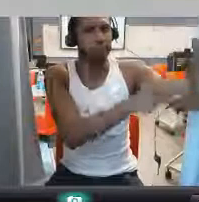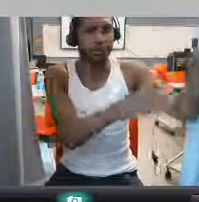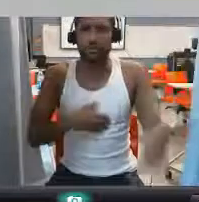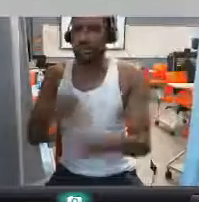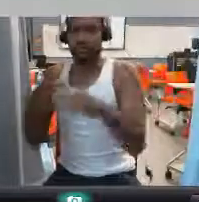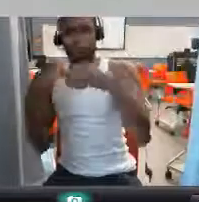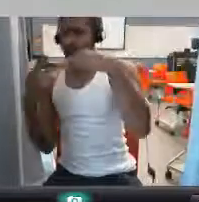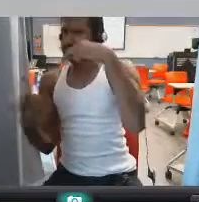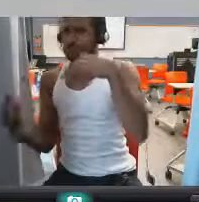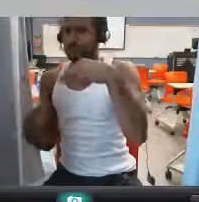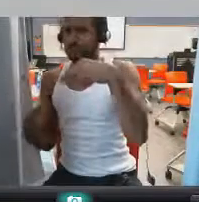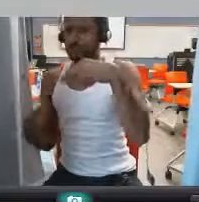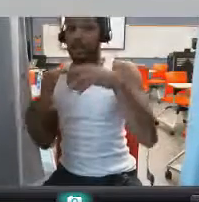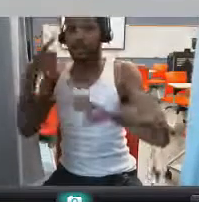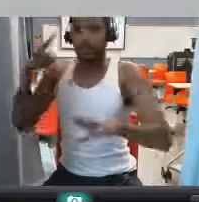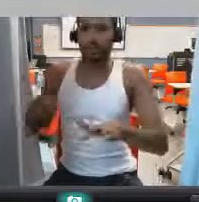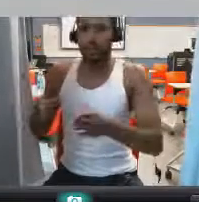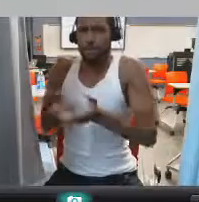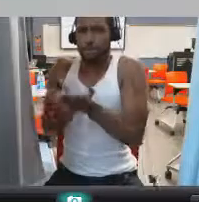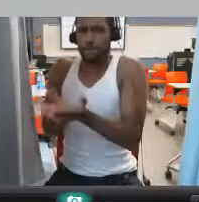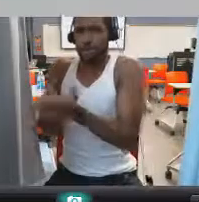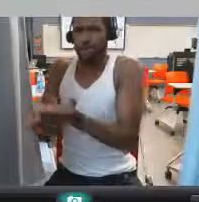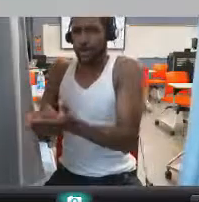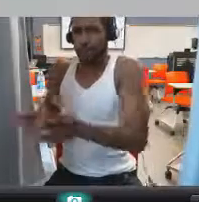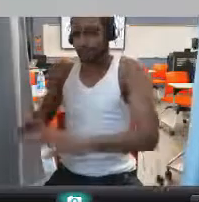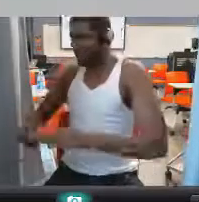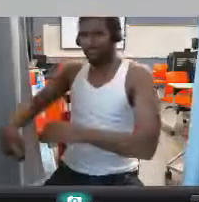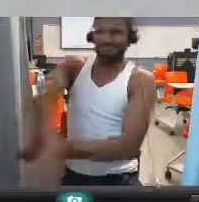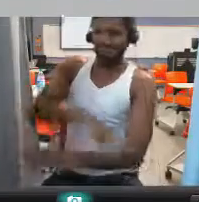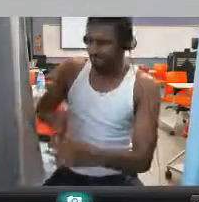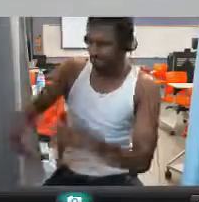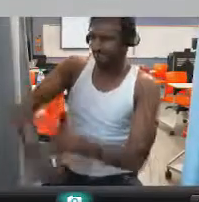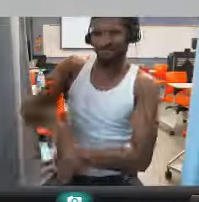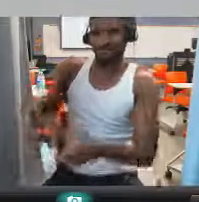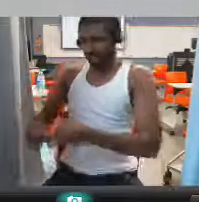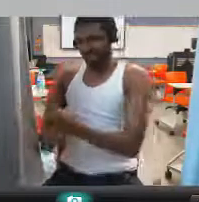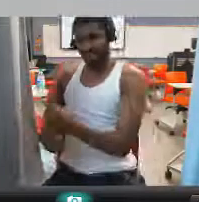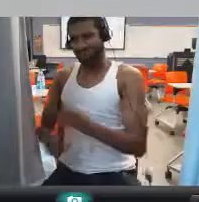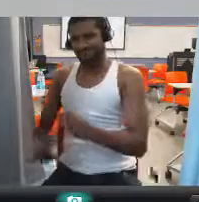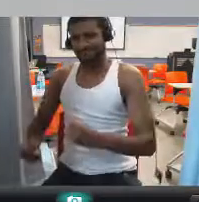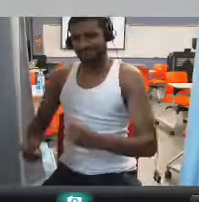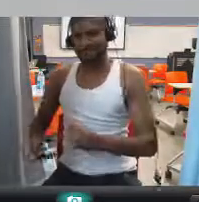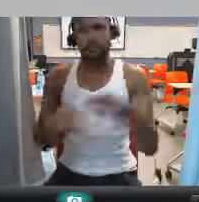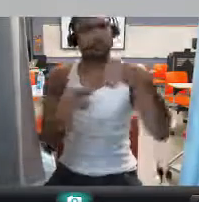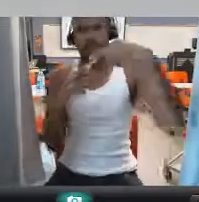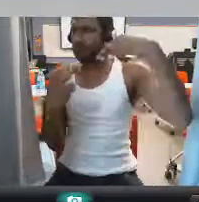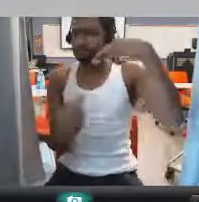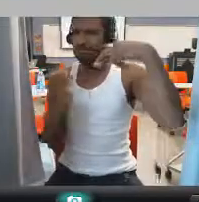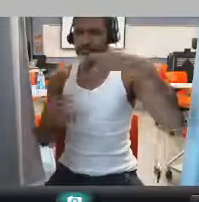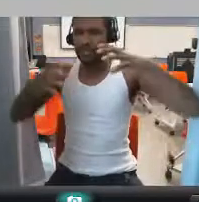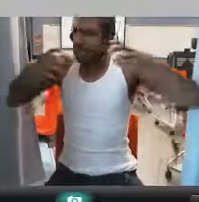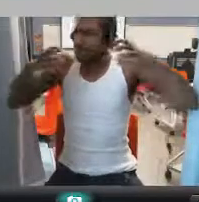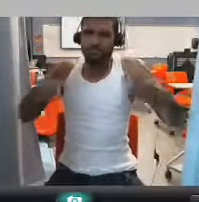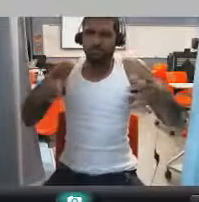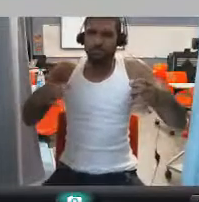It was like the rope you tie up the Love Boat with. Like yacht mooring ropes, real fucking cable thick like this,